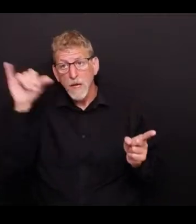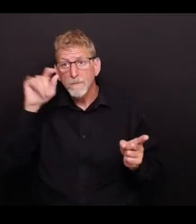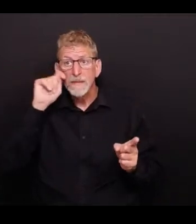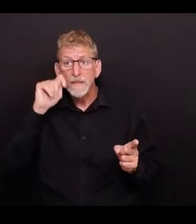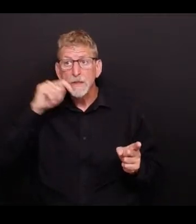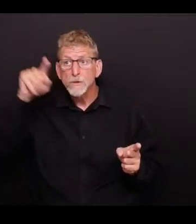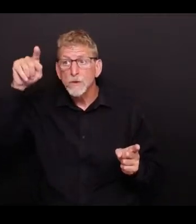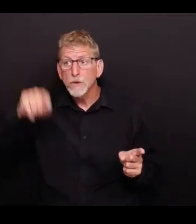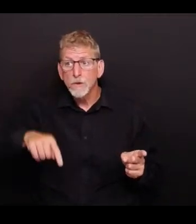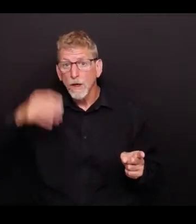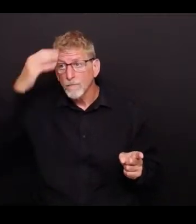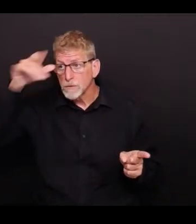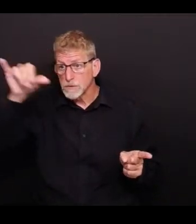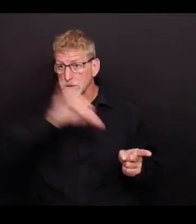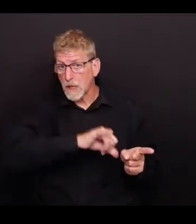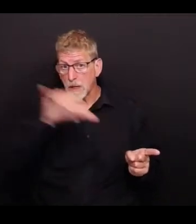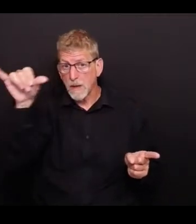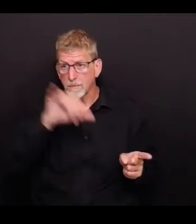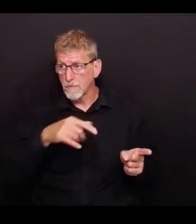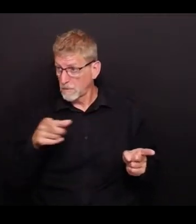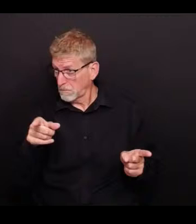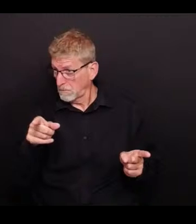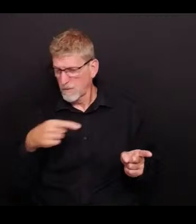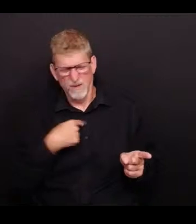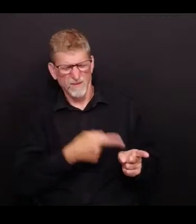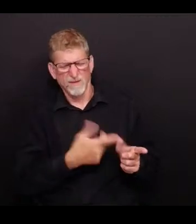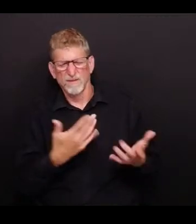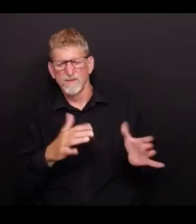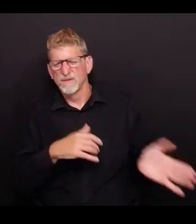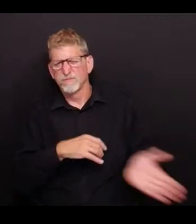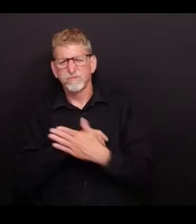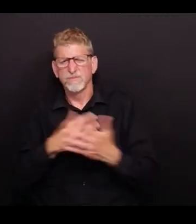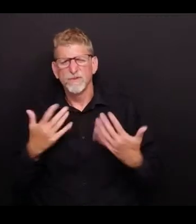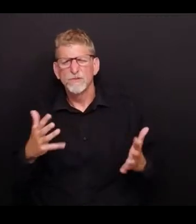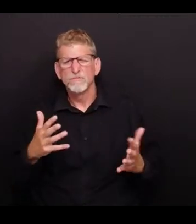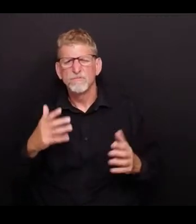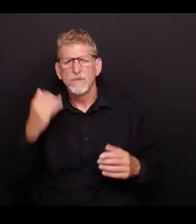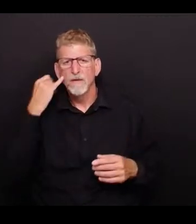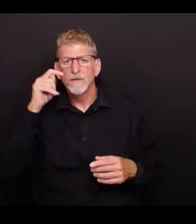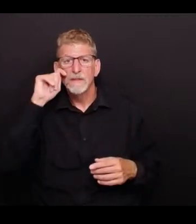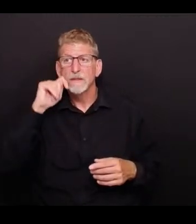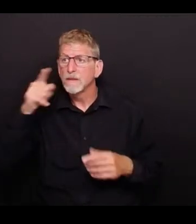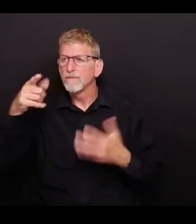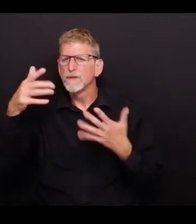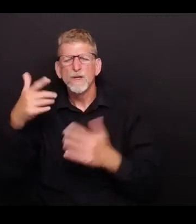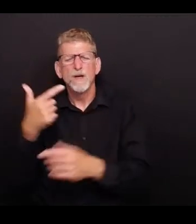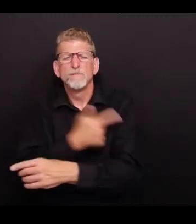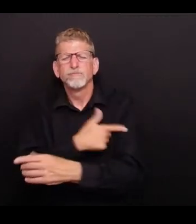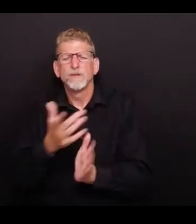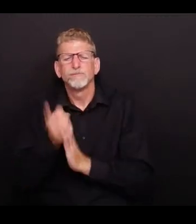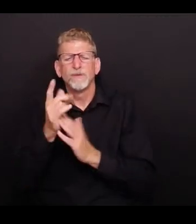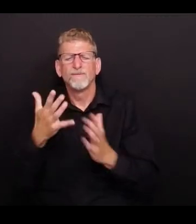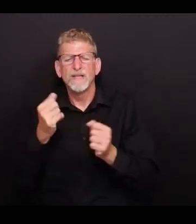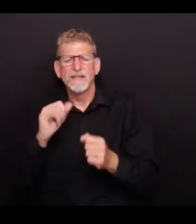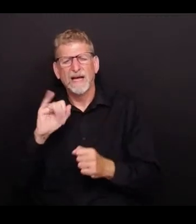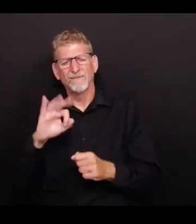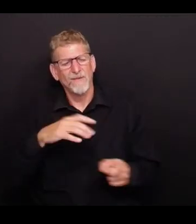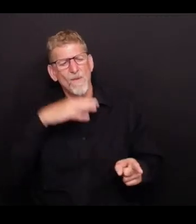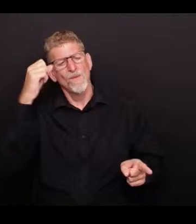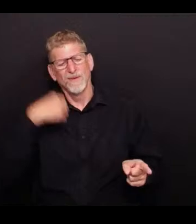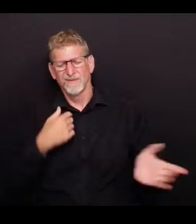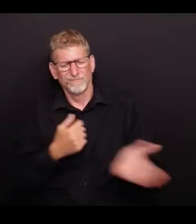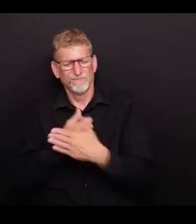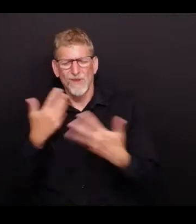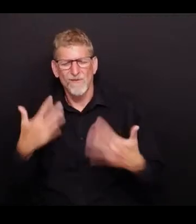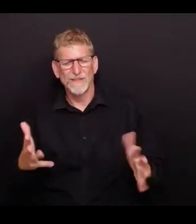teenager, I would have them first in line to get vaccinated at this point. And so, again, just want to push back against this